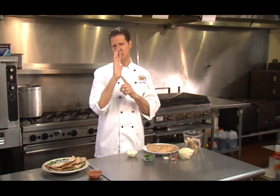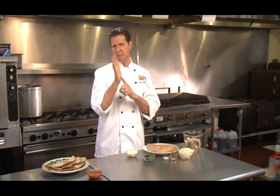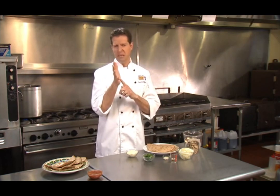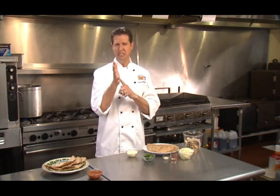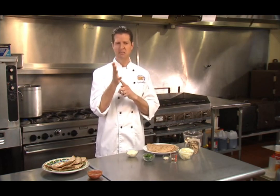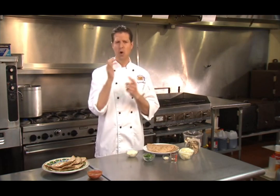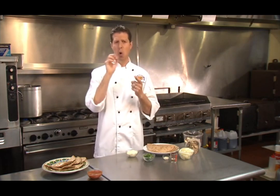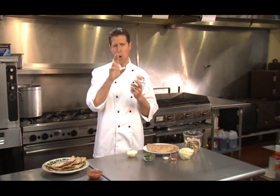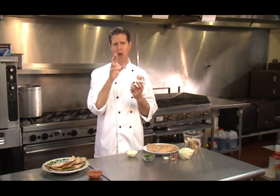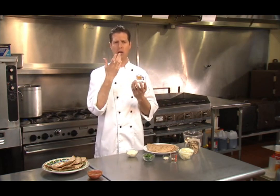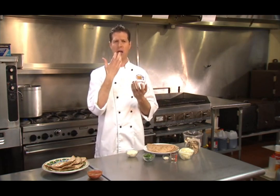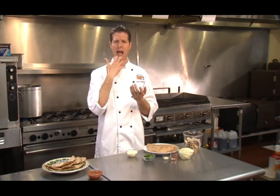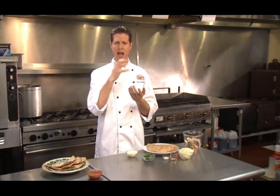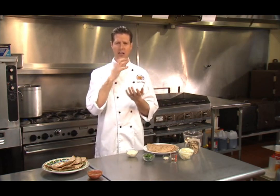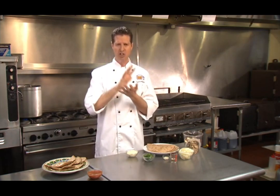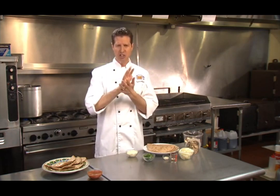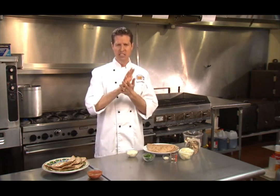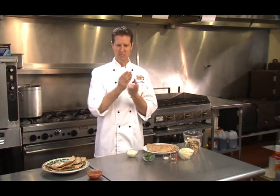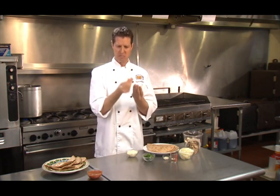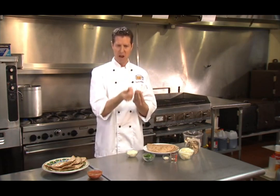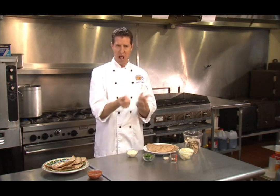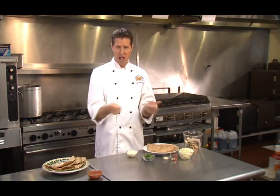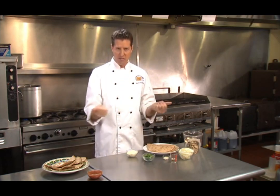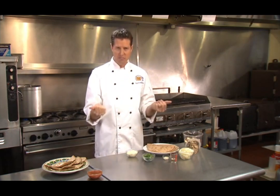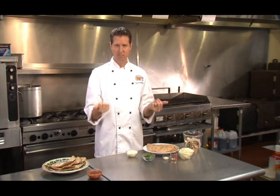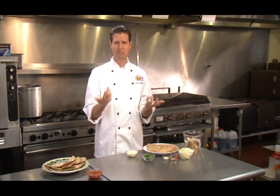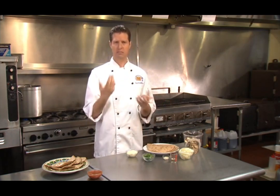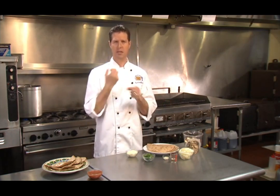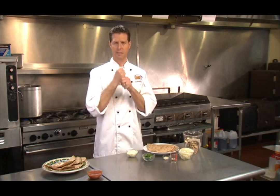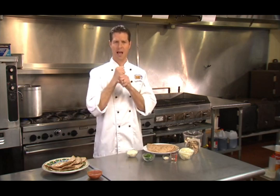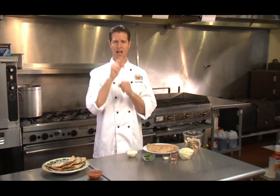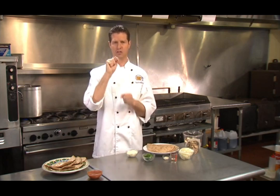quesadillas for about 5 minutes or until they're hot and cheese melts.